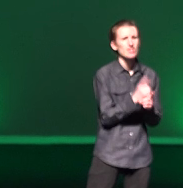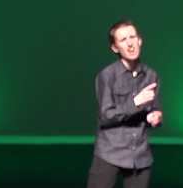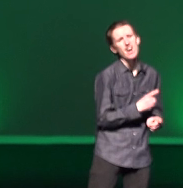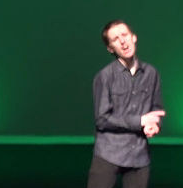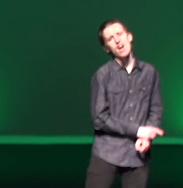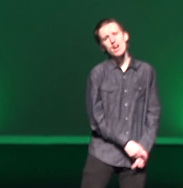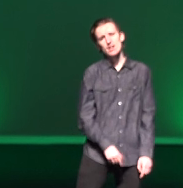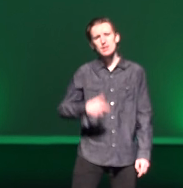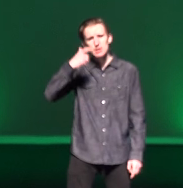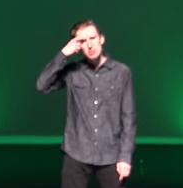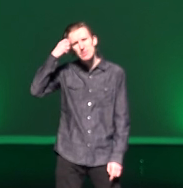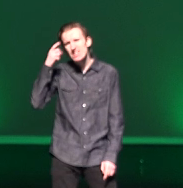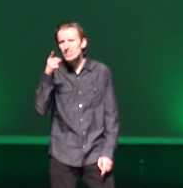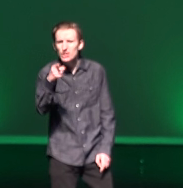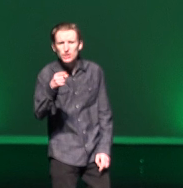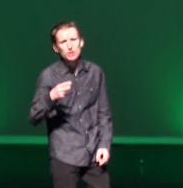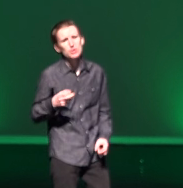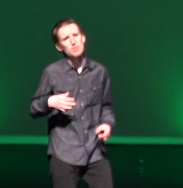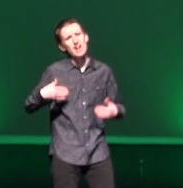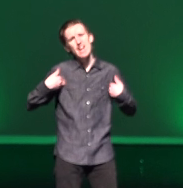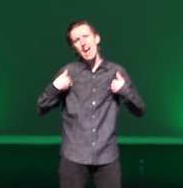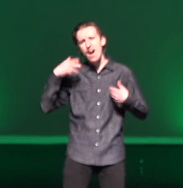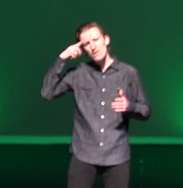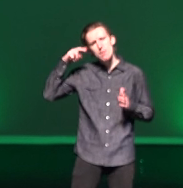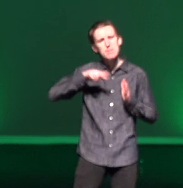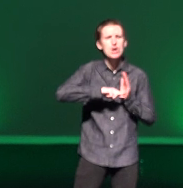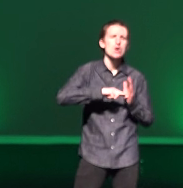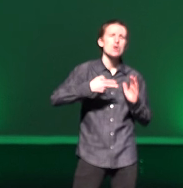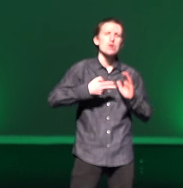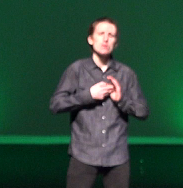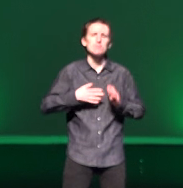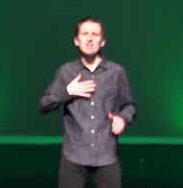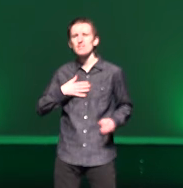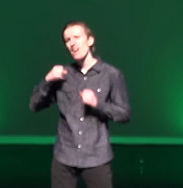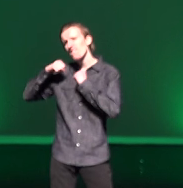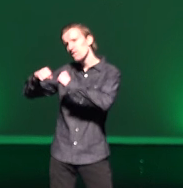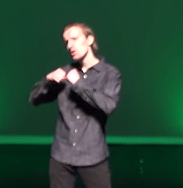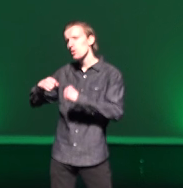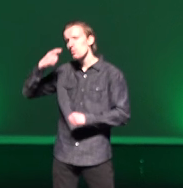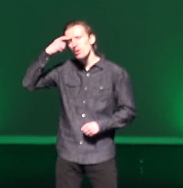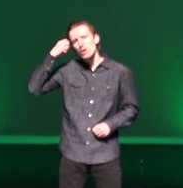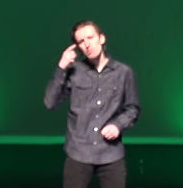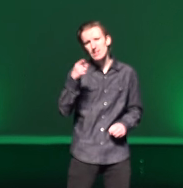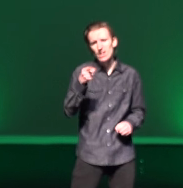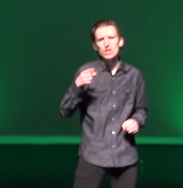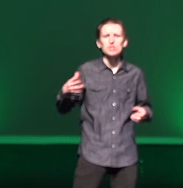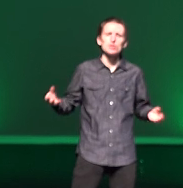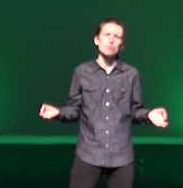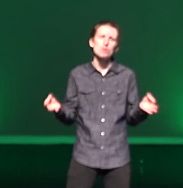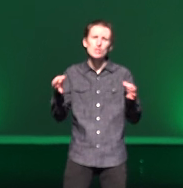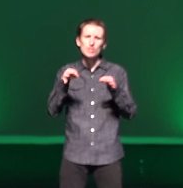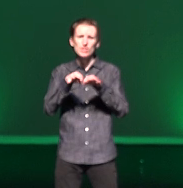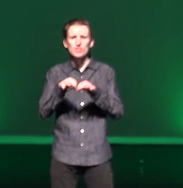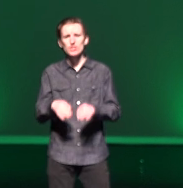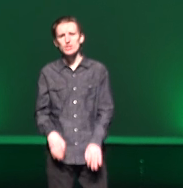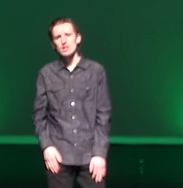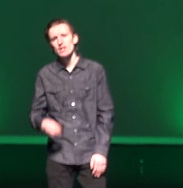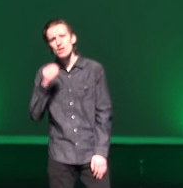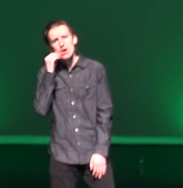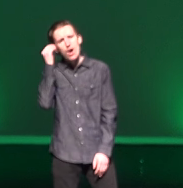Because you have a purpose Fight for the world Because you're worth it Anything